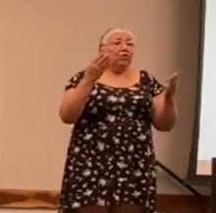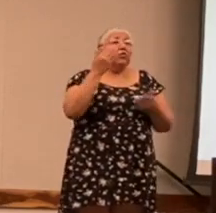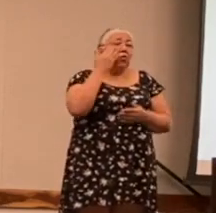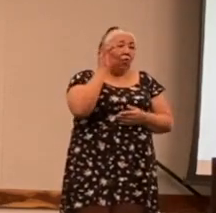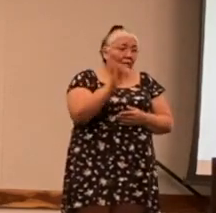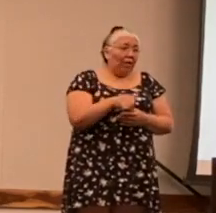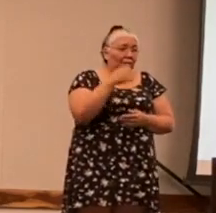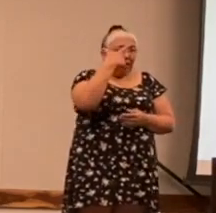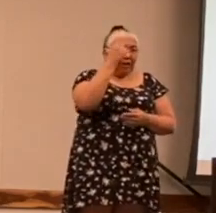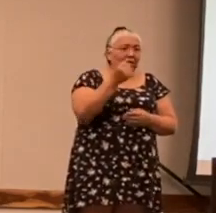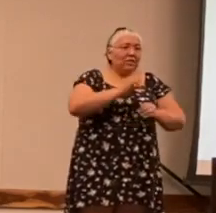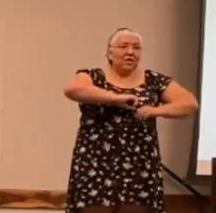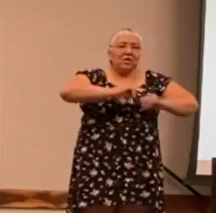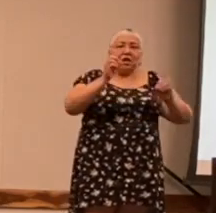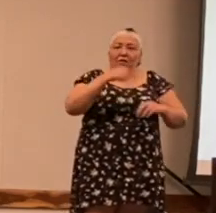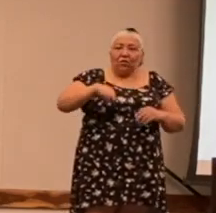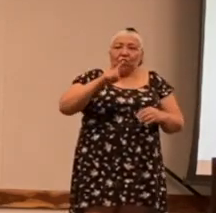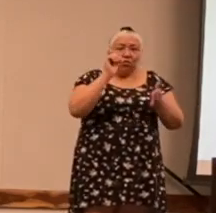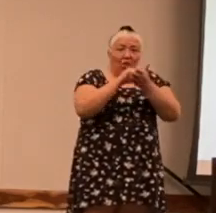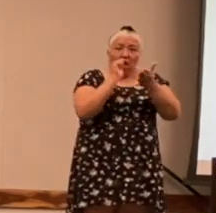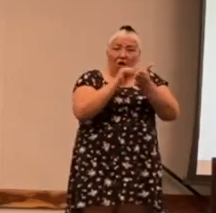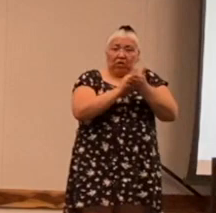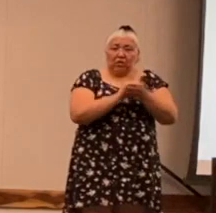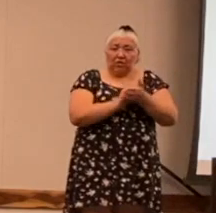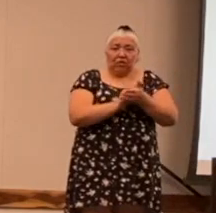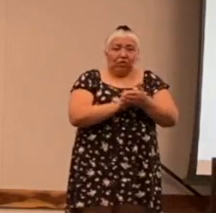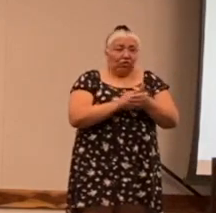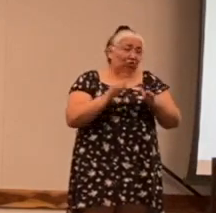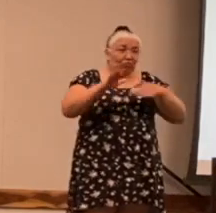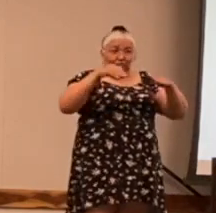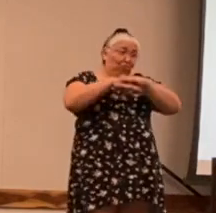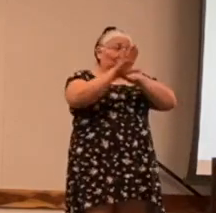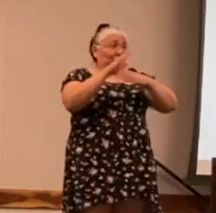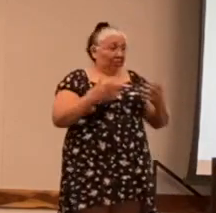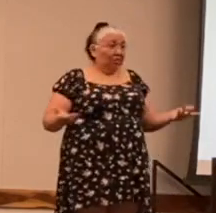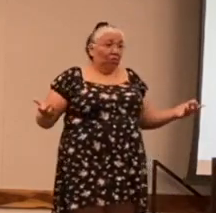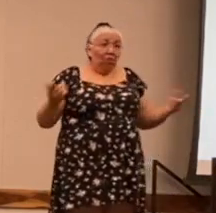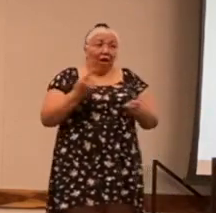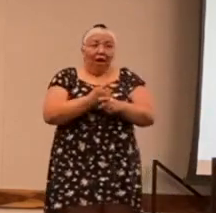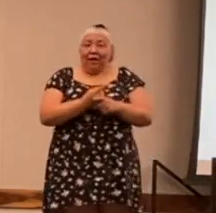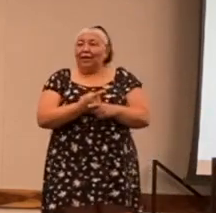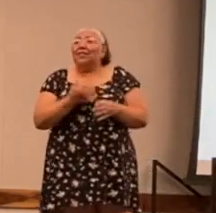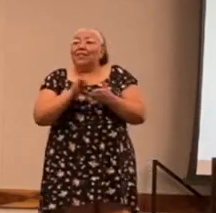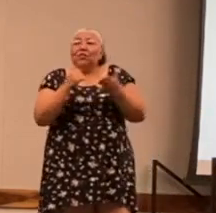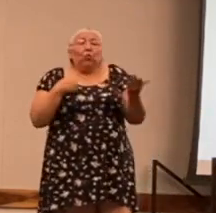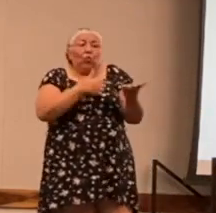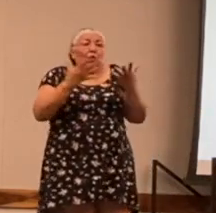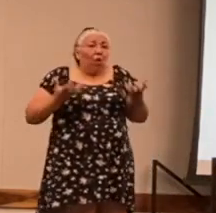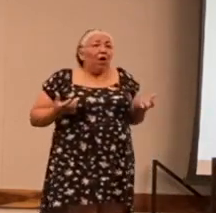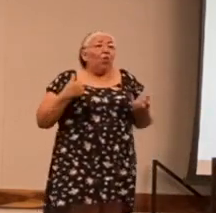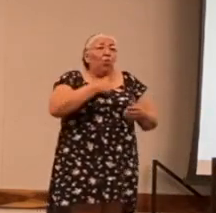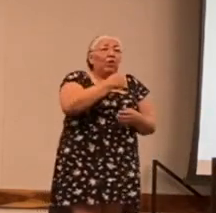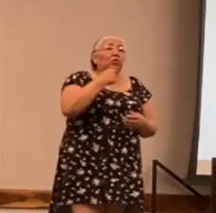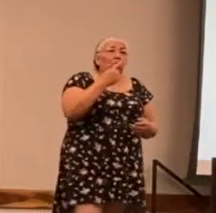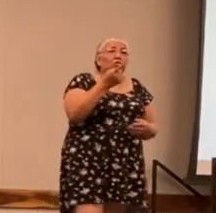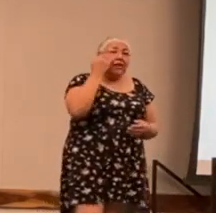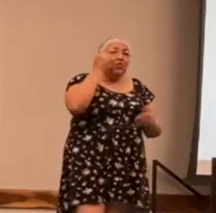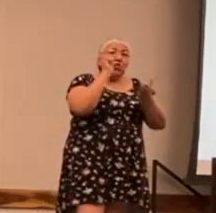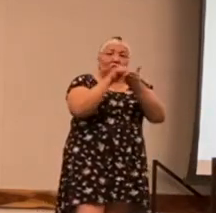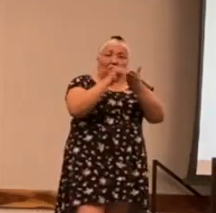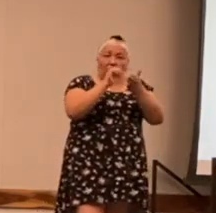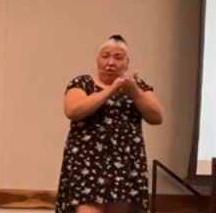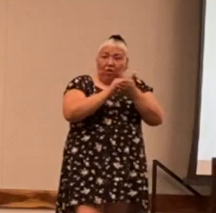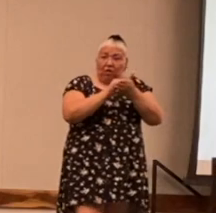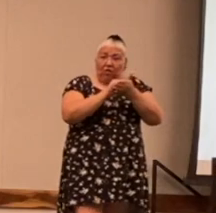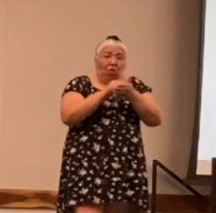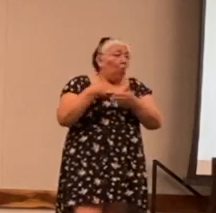that because none of you knock. You just come in, right? And that's what we want. We've told you, if you knock on the